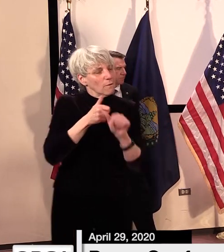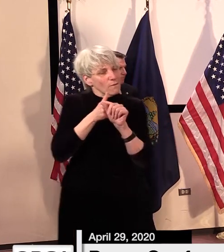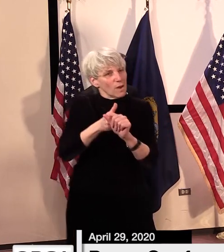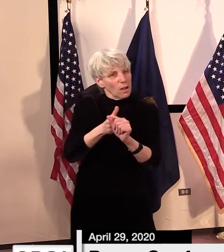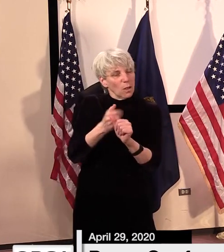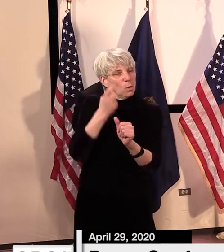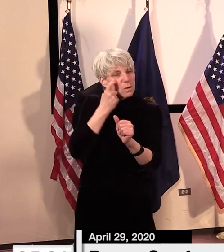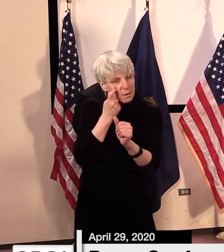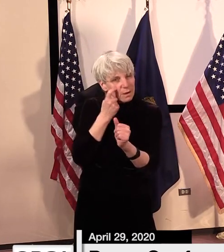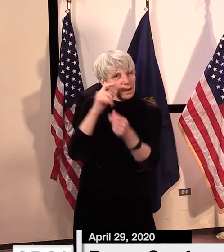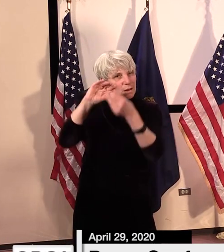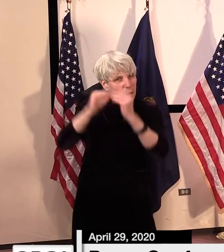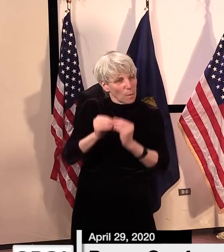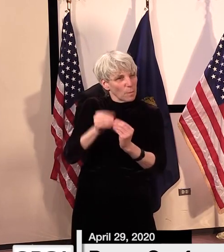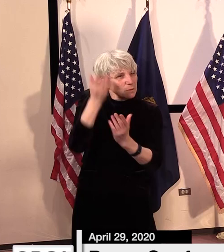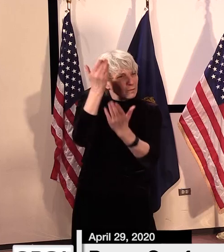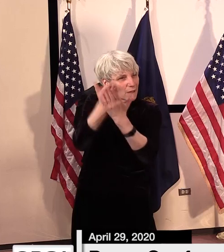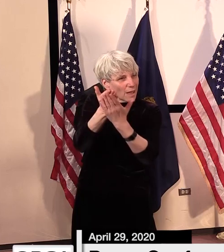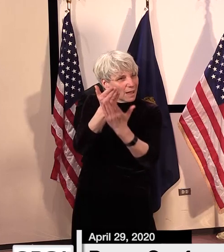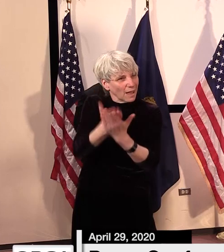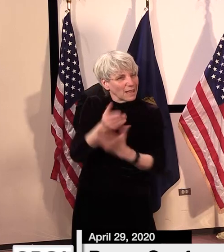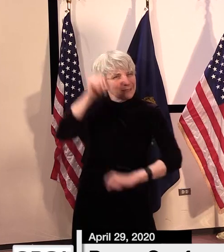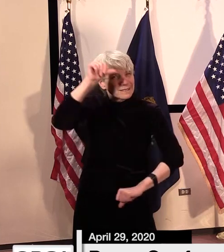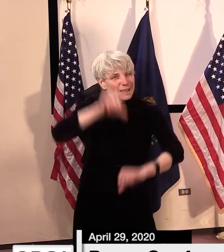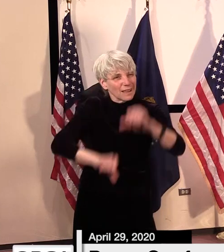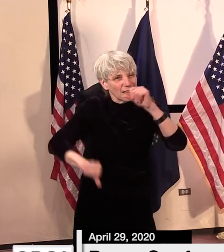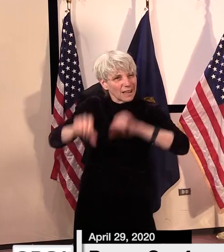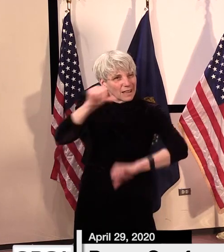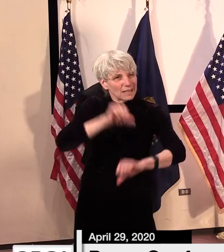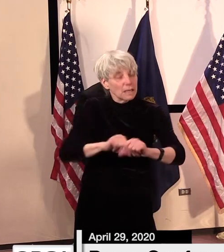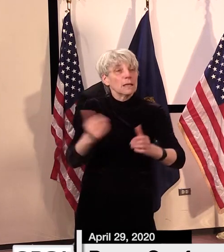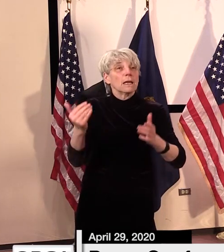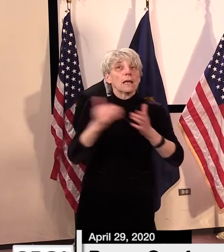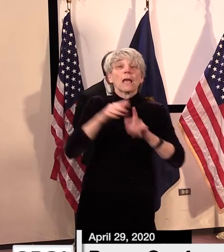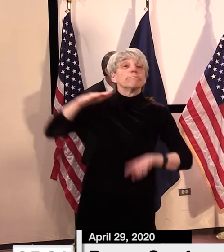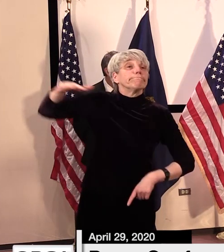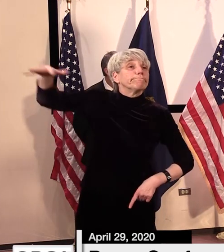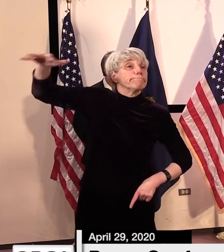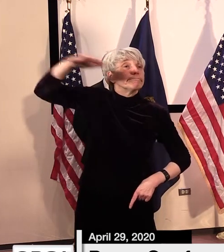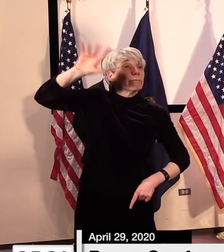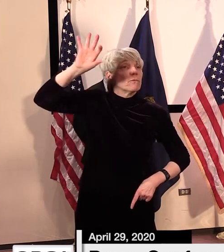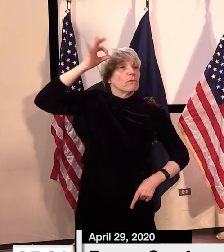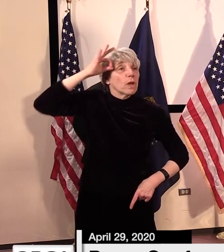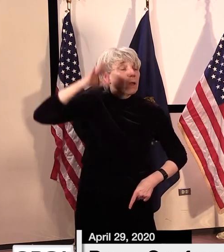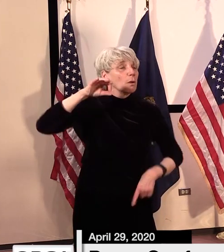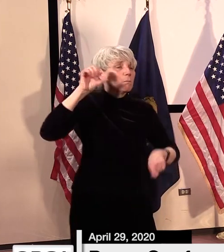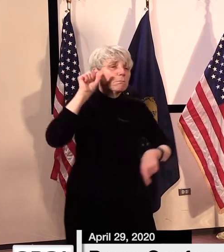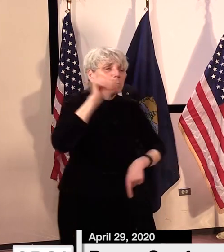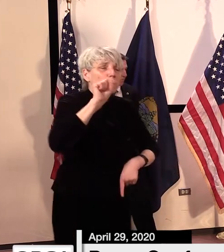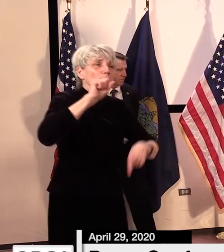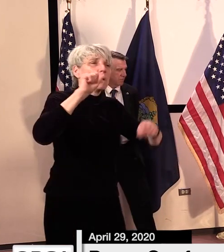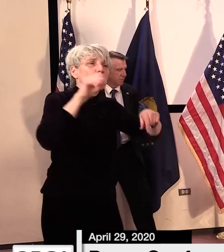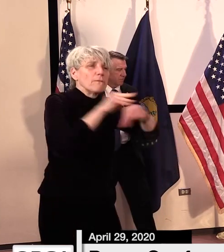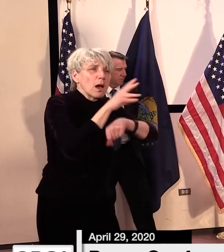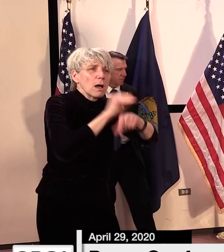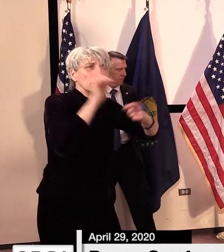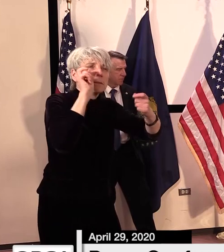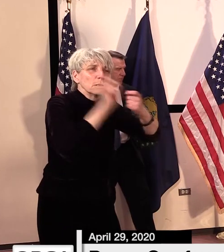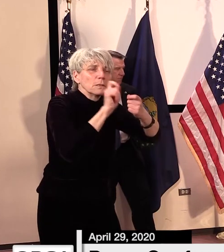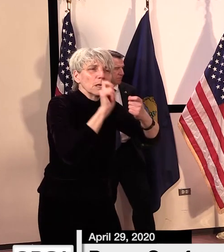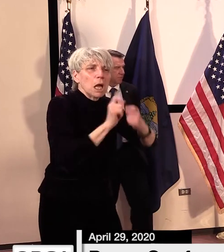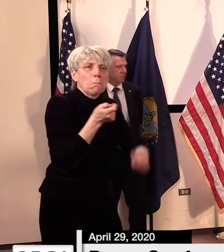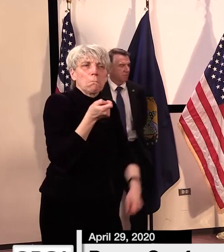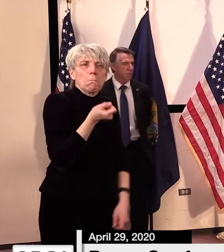standpoint. Not tremendous amount of guidance from the outside in terms of the federal government, certainly the